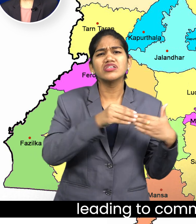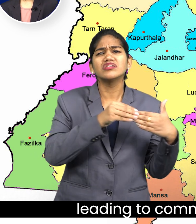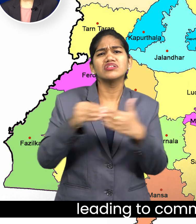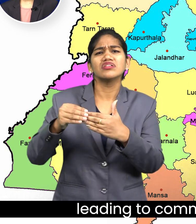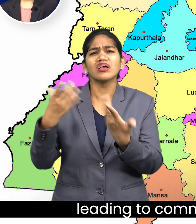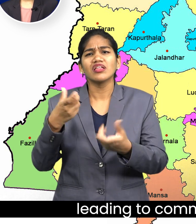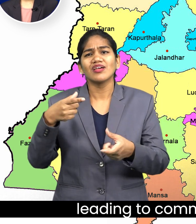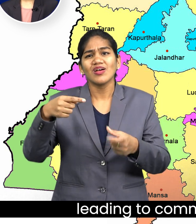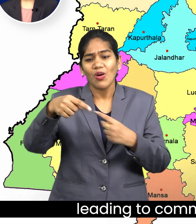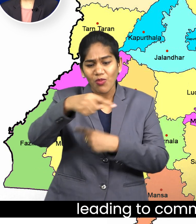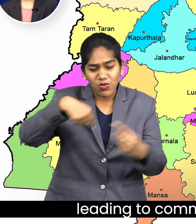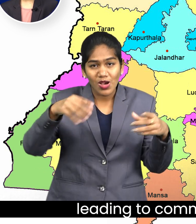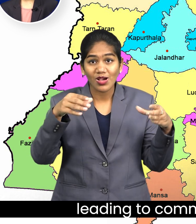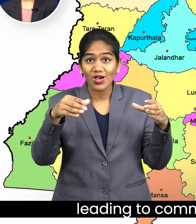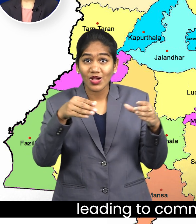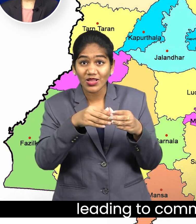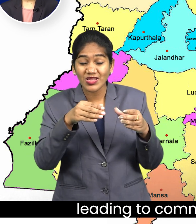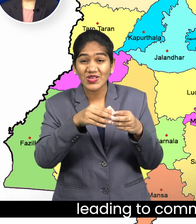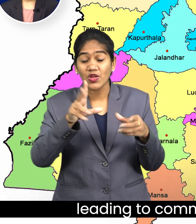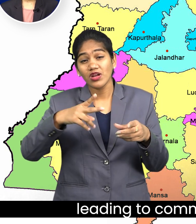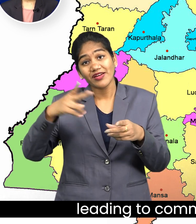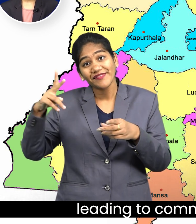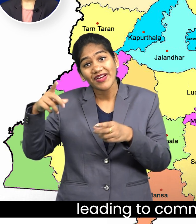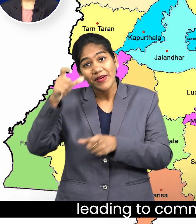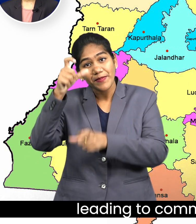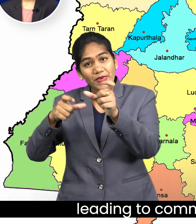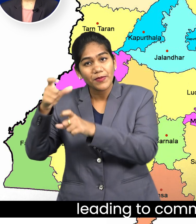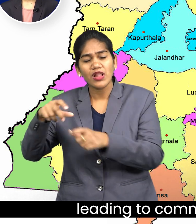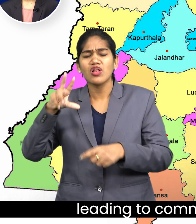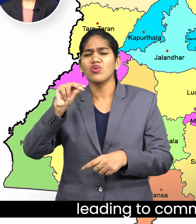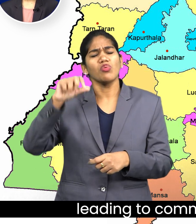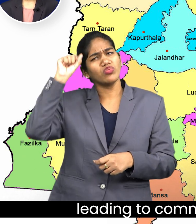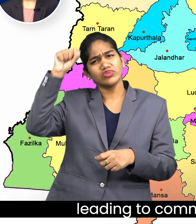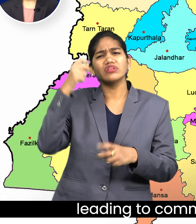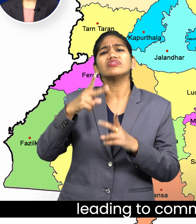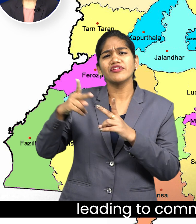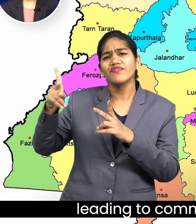attacks on non-Sikhs.